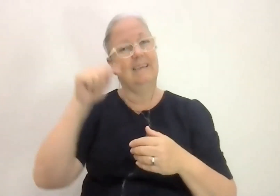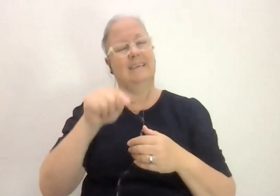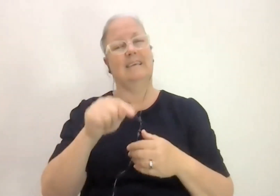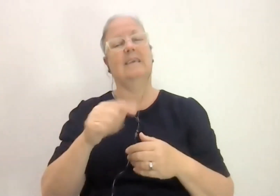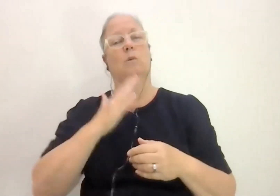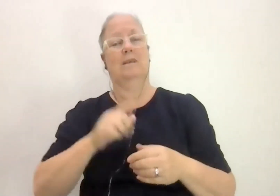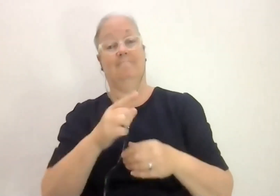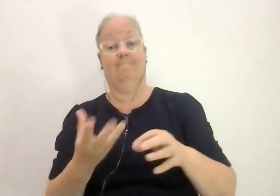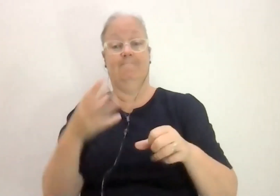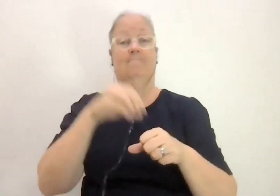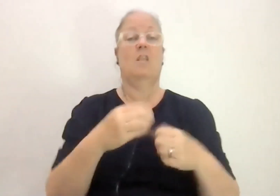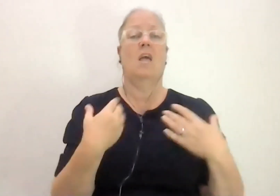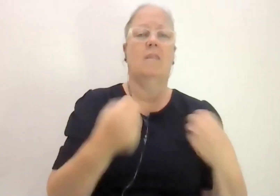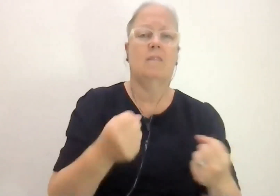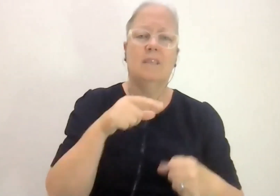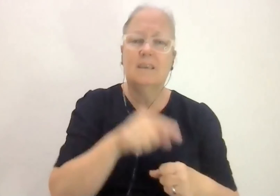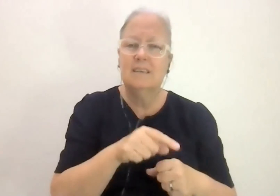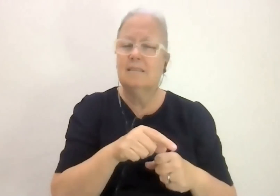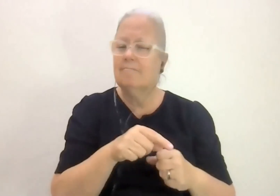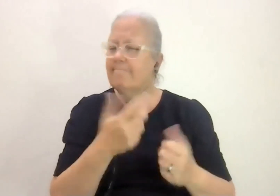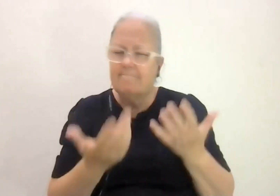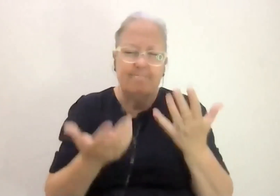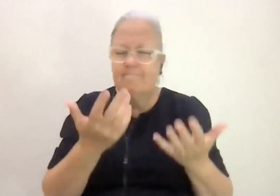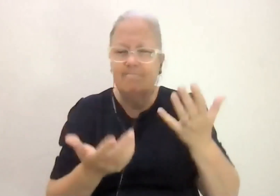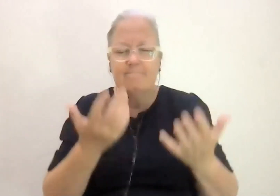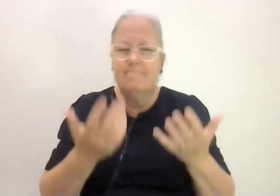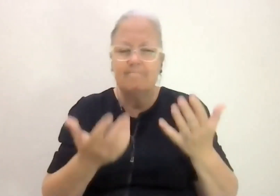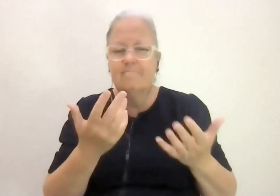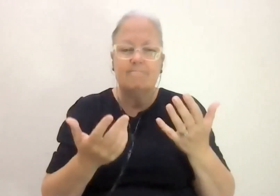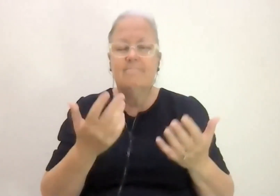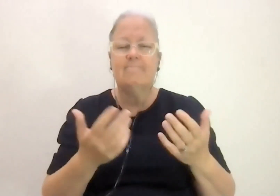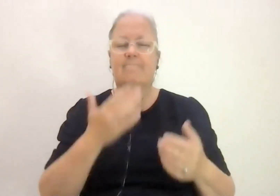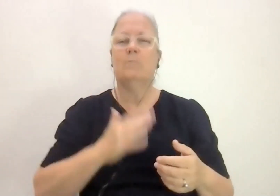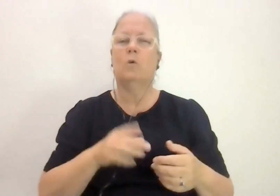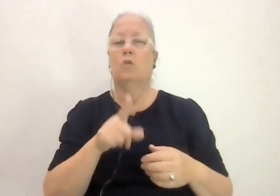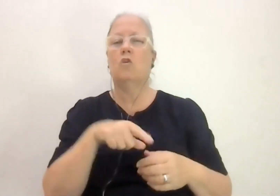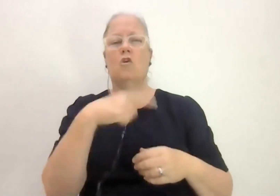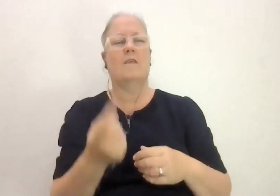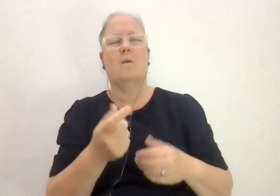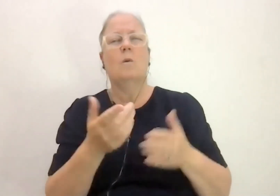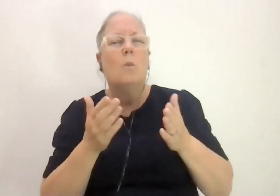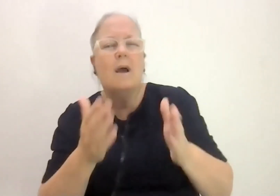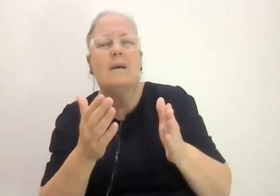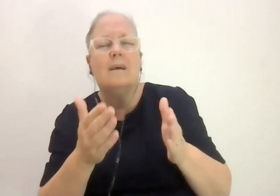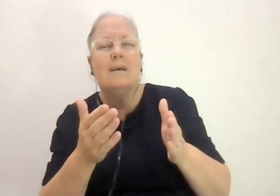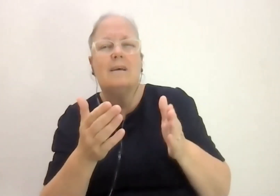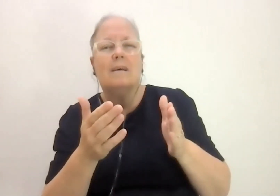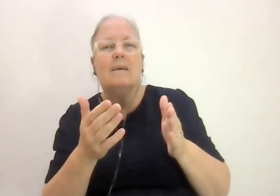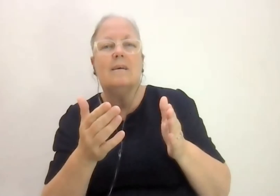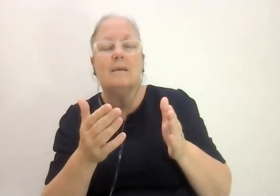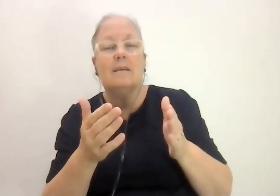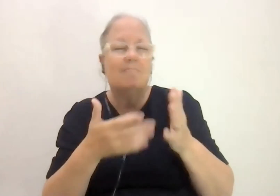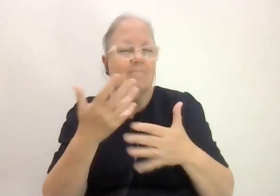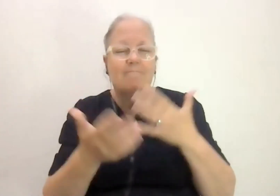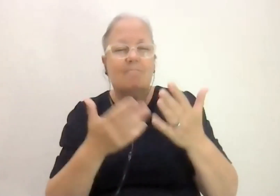still primitive, and maybe need another focused interventions and maybe another way